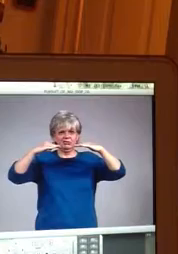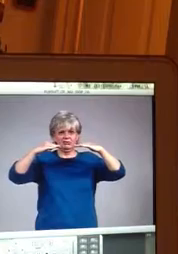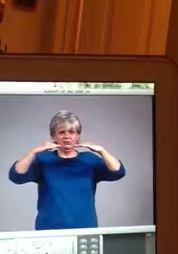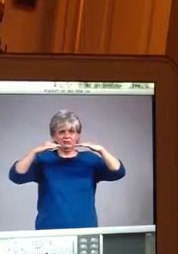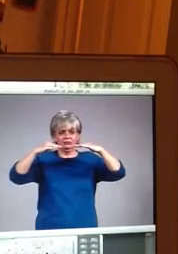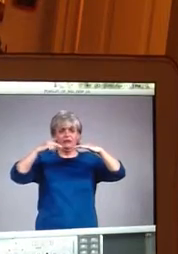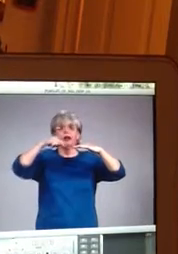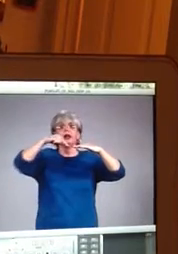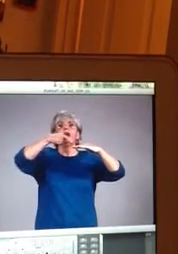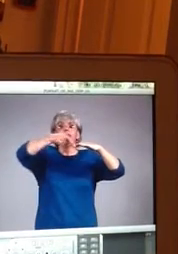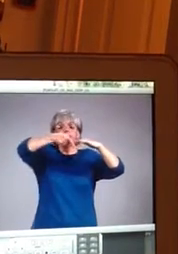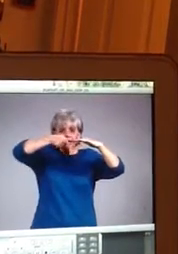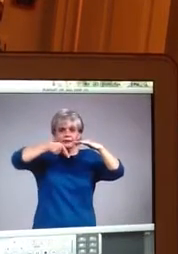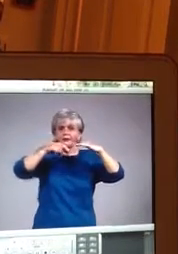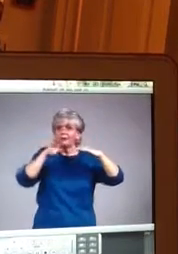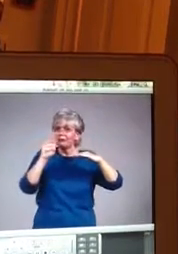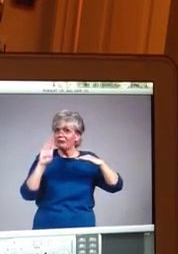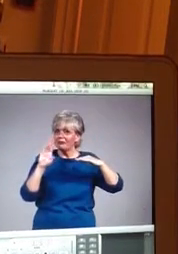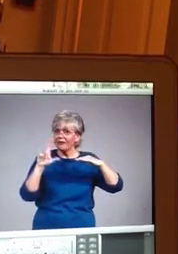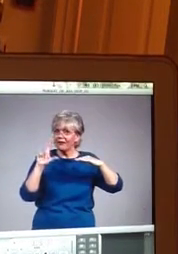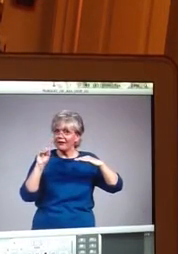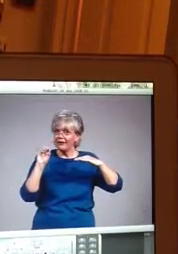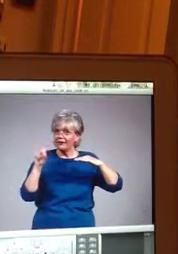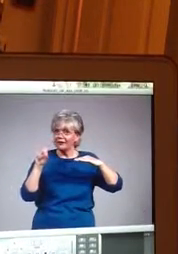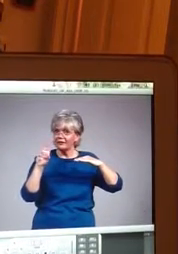So you have your skin and it pulls apart.